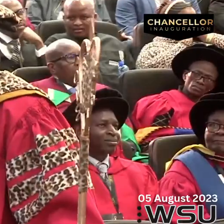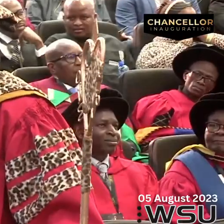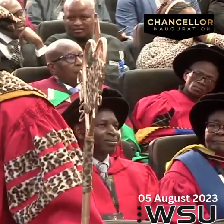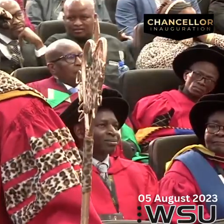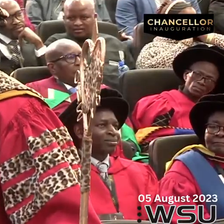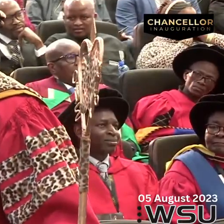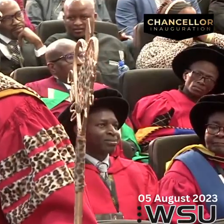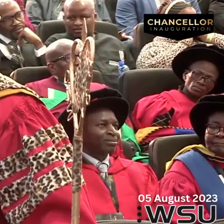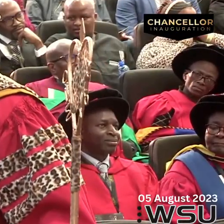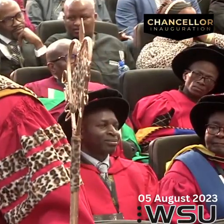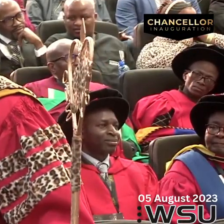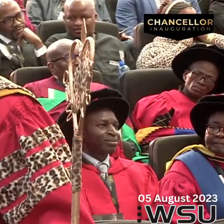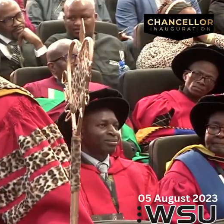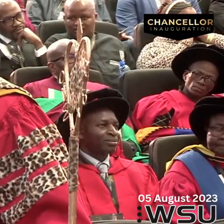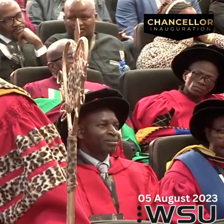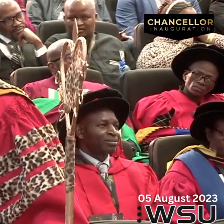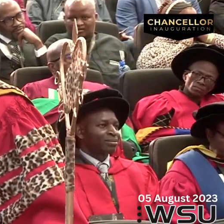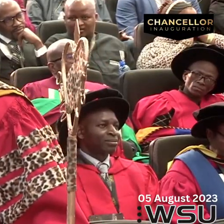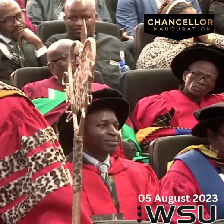Ngetetsa lamandulo.